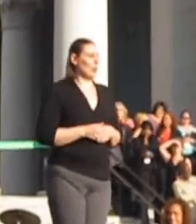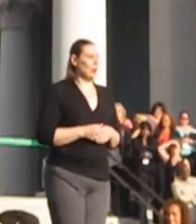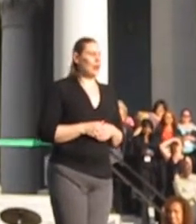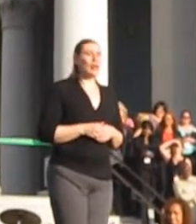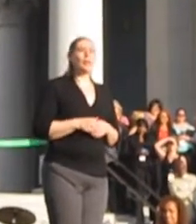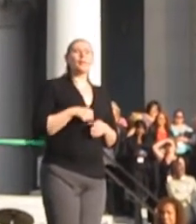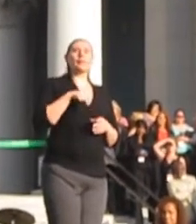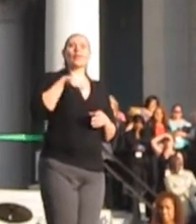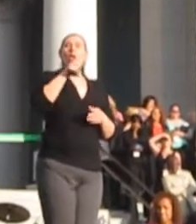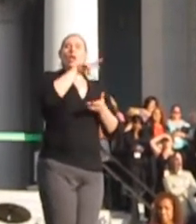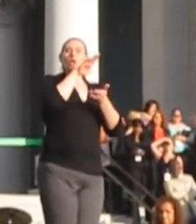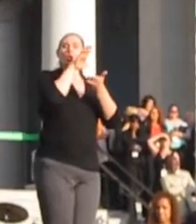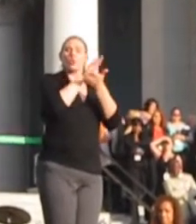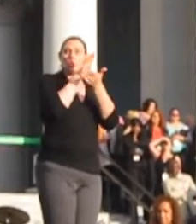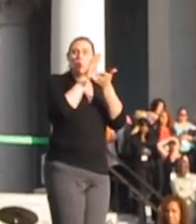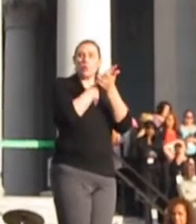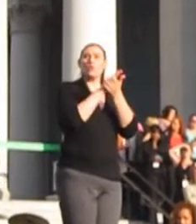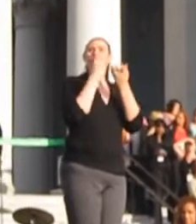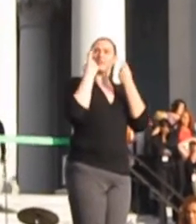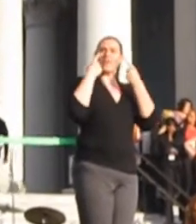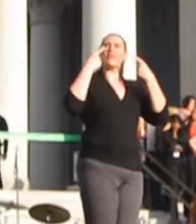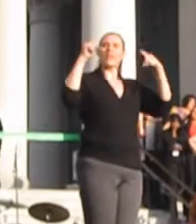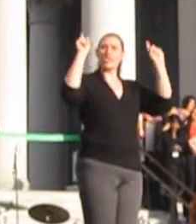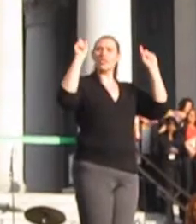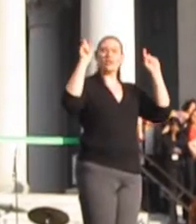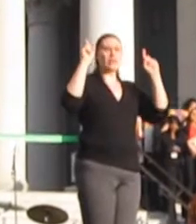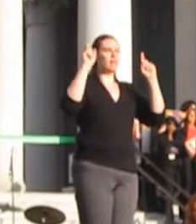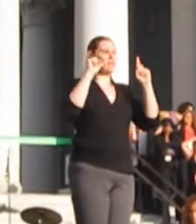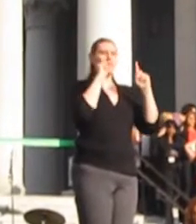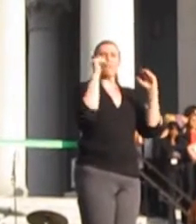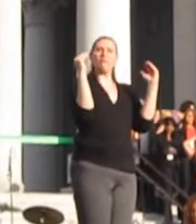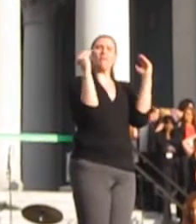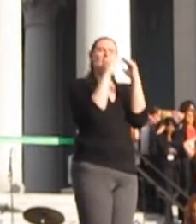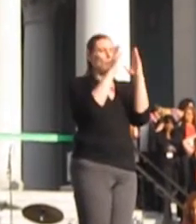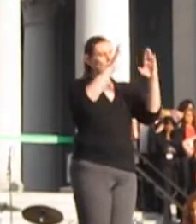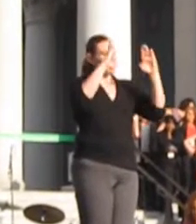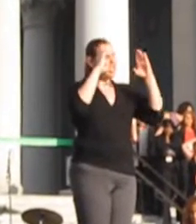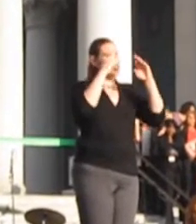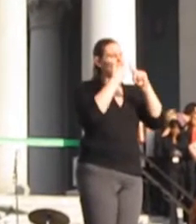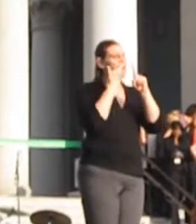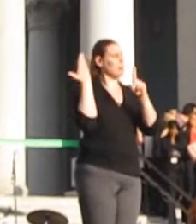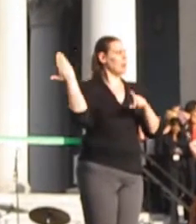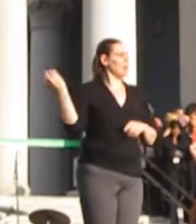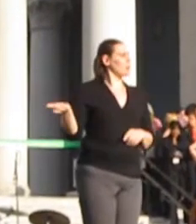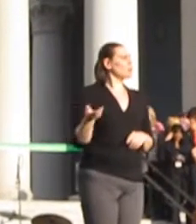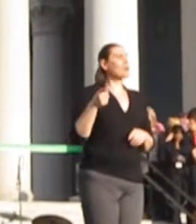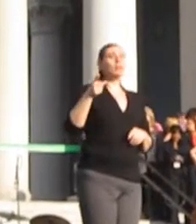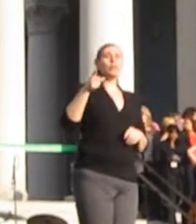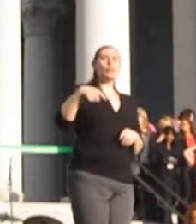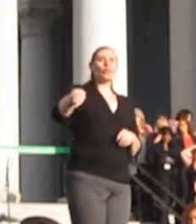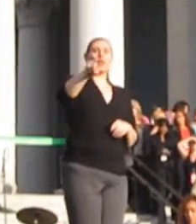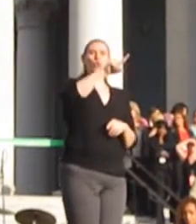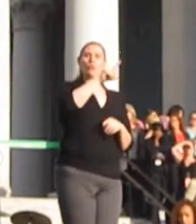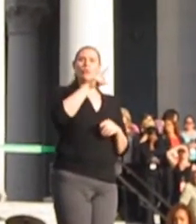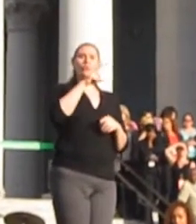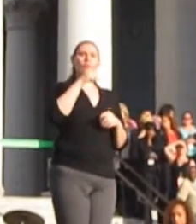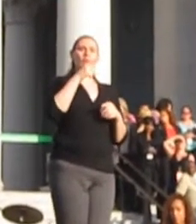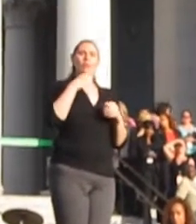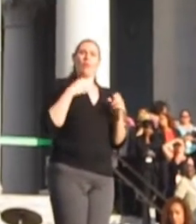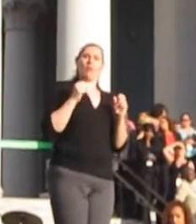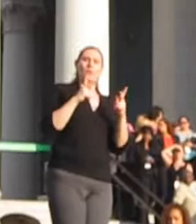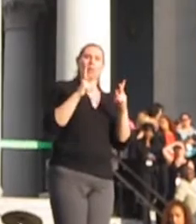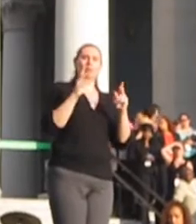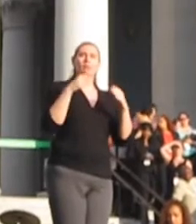The schools have achieved an unprecedented amount of attention from him. You have had an